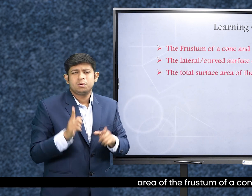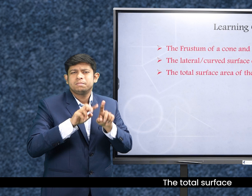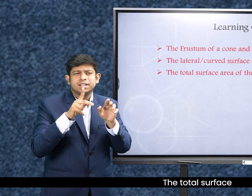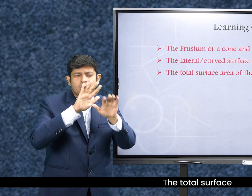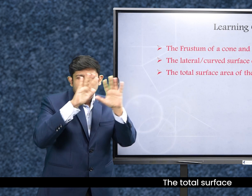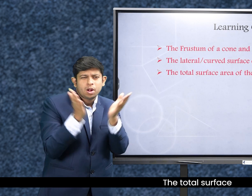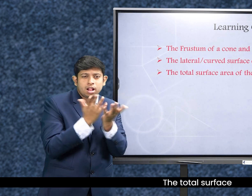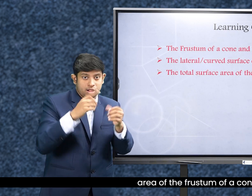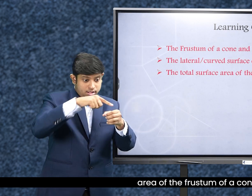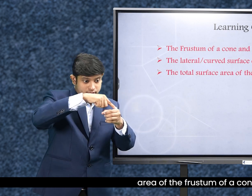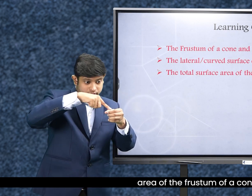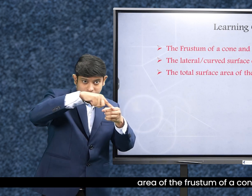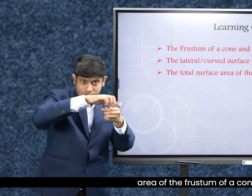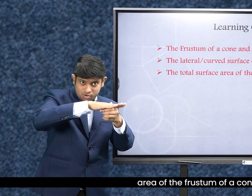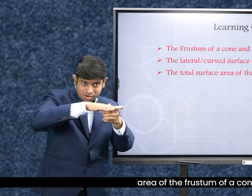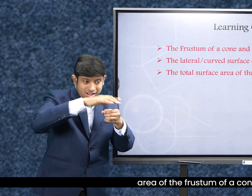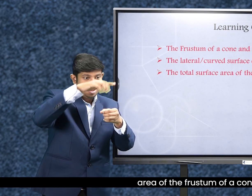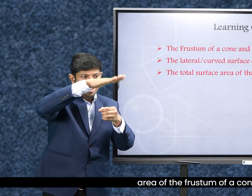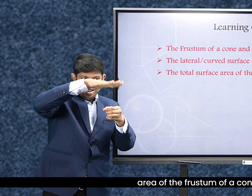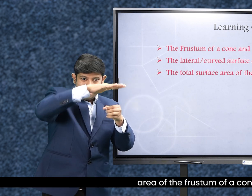the total surface area of the frustum of a cone,